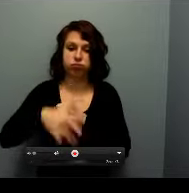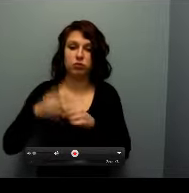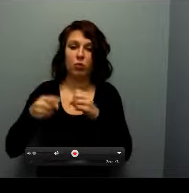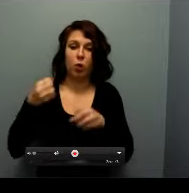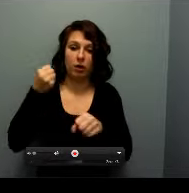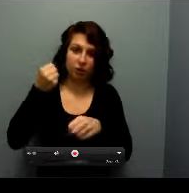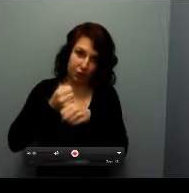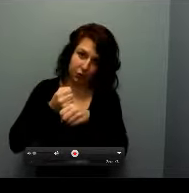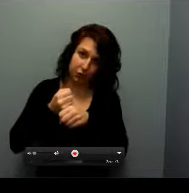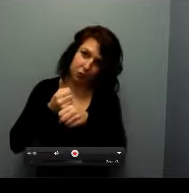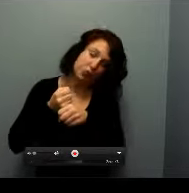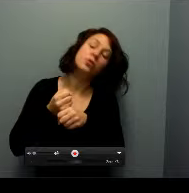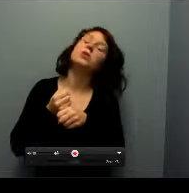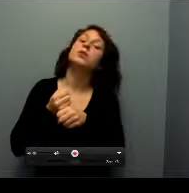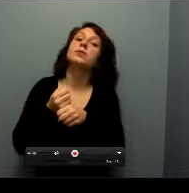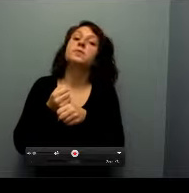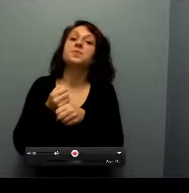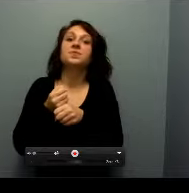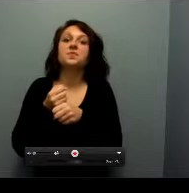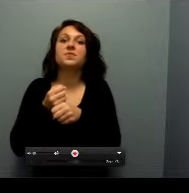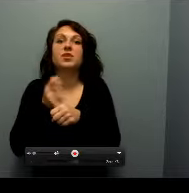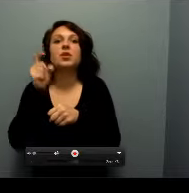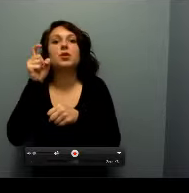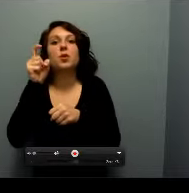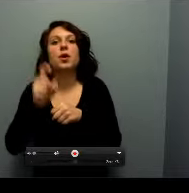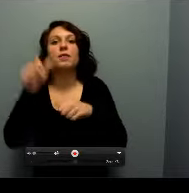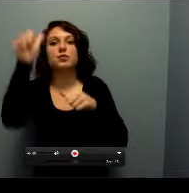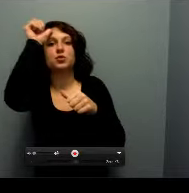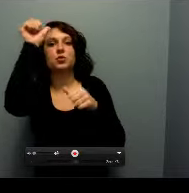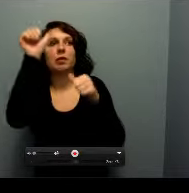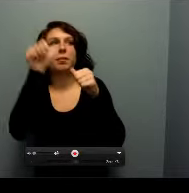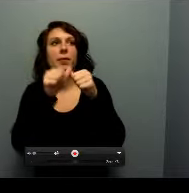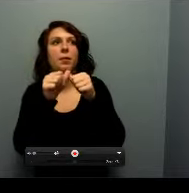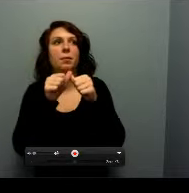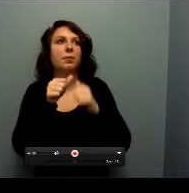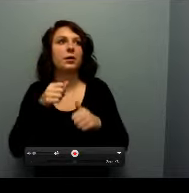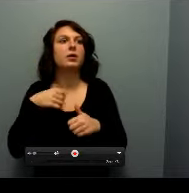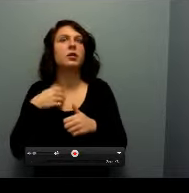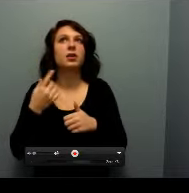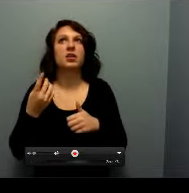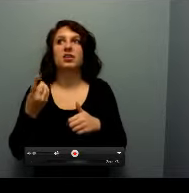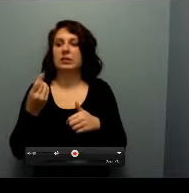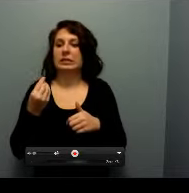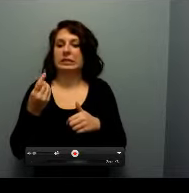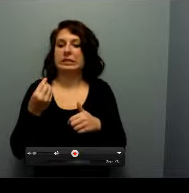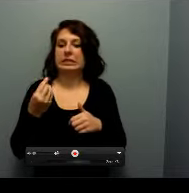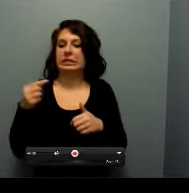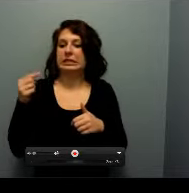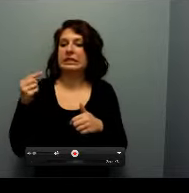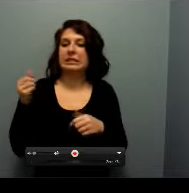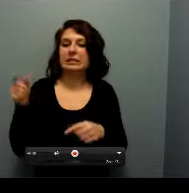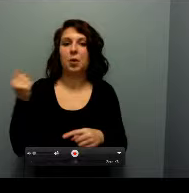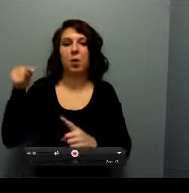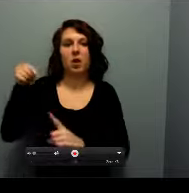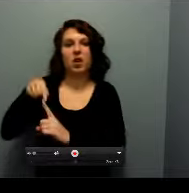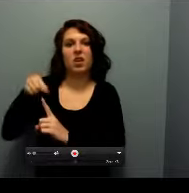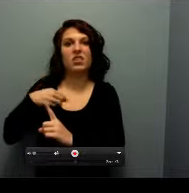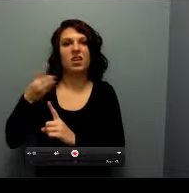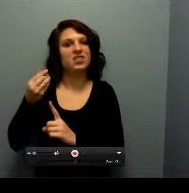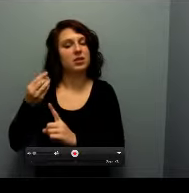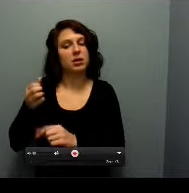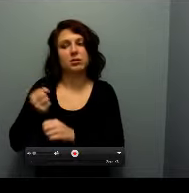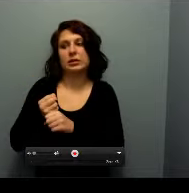So when you're doing this evaluation, you have to remember what somebody did a year ago, 8 months ago, 6 months ago, 3 months